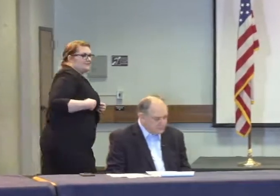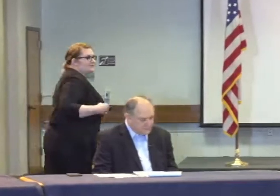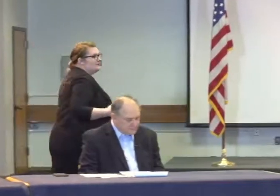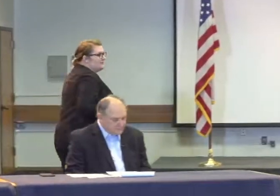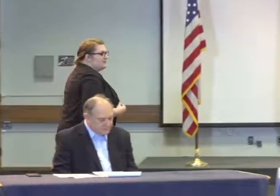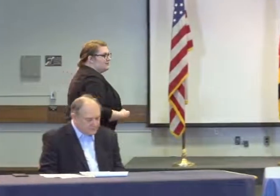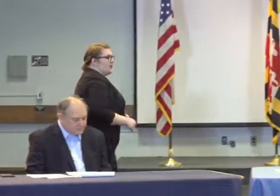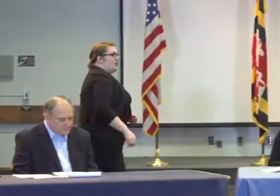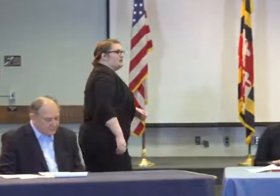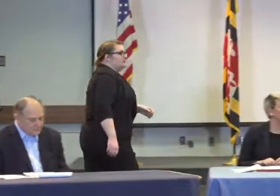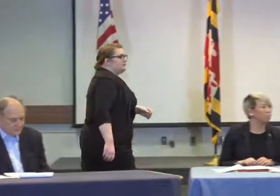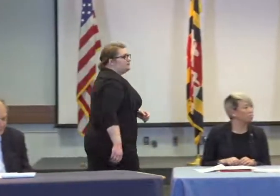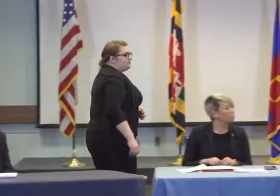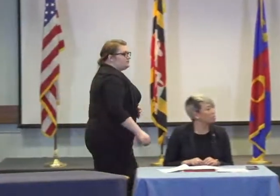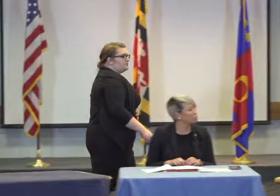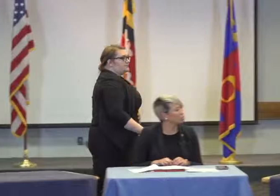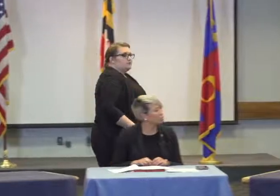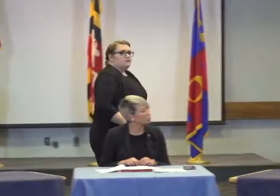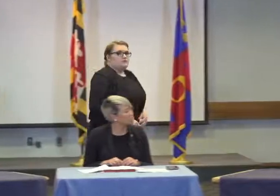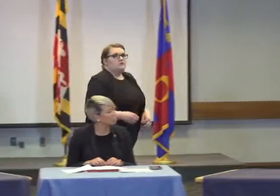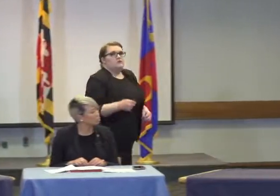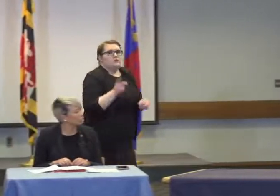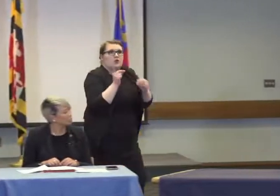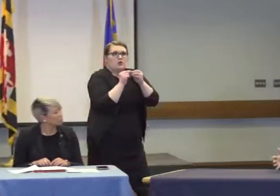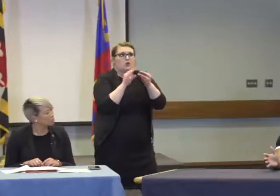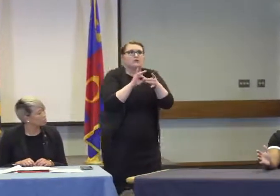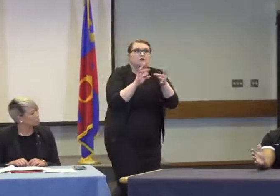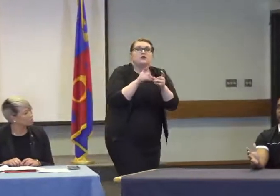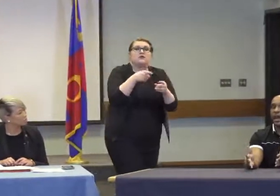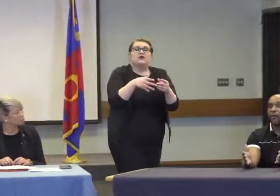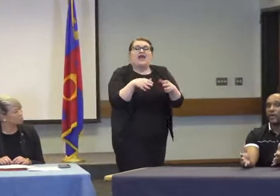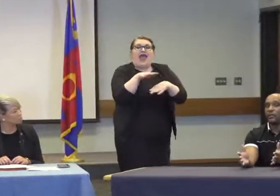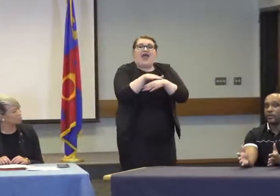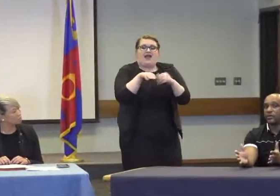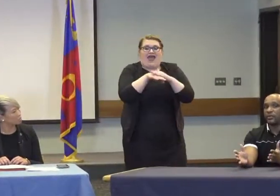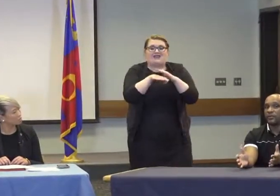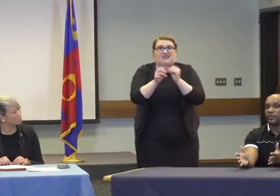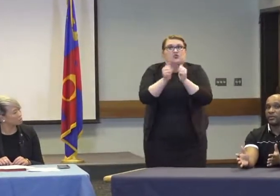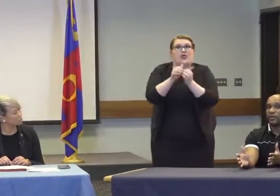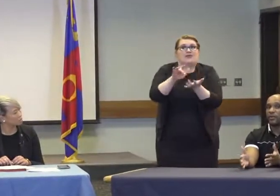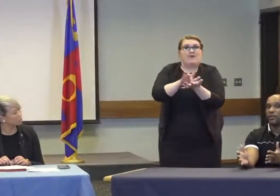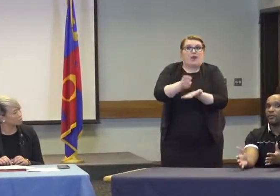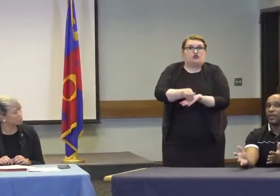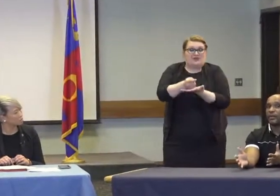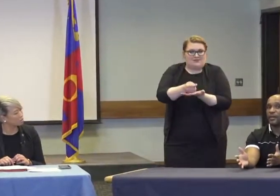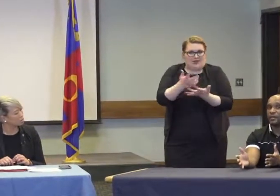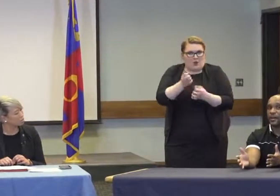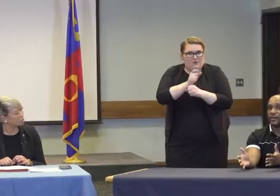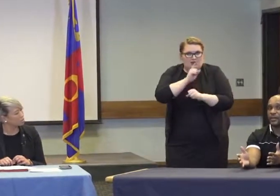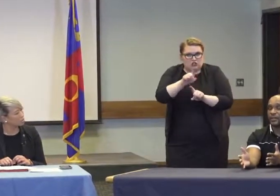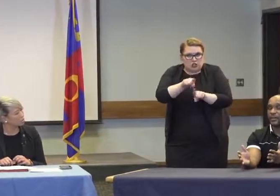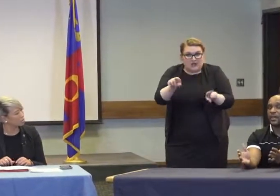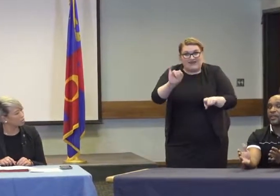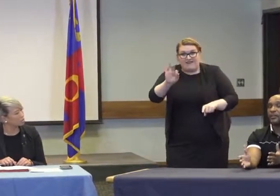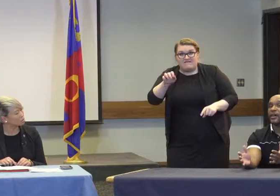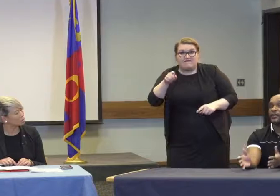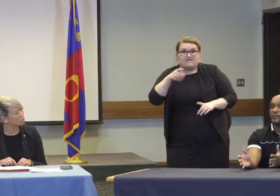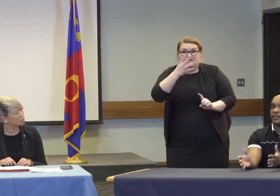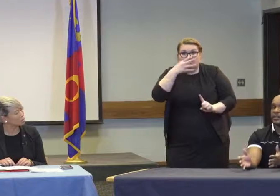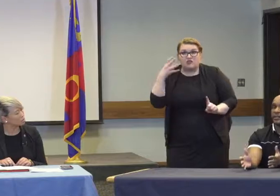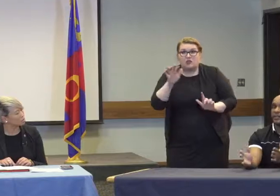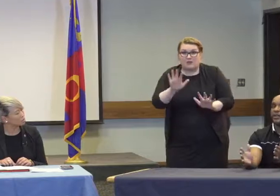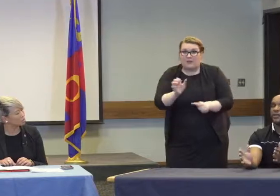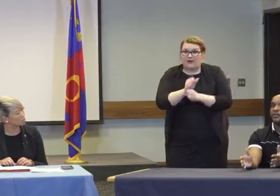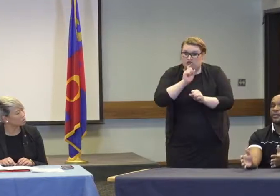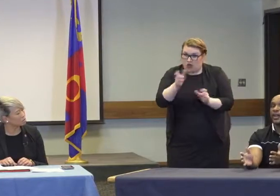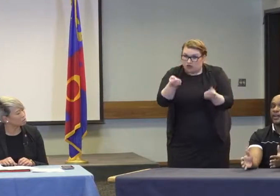addition to the comments about still having access to medical treatment, I want to make sure that folks at home who may be undocumented, that they